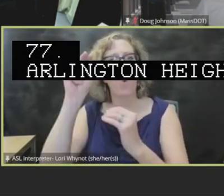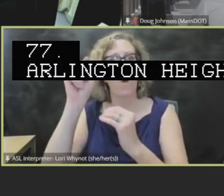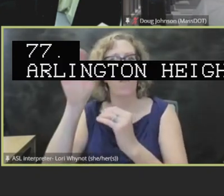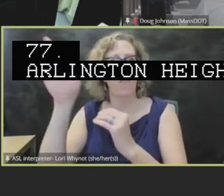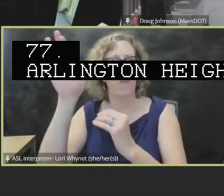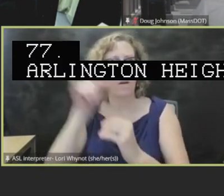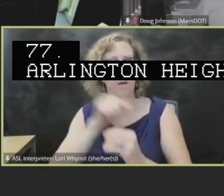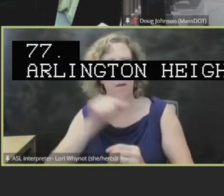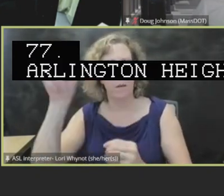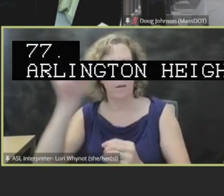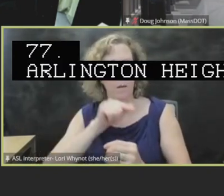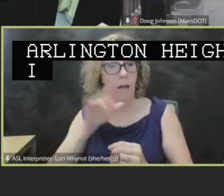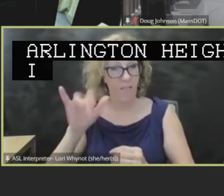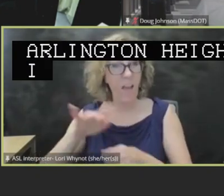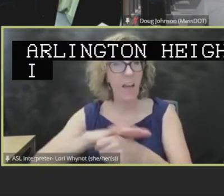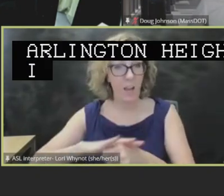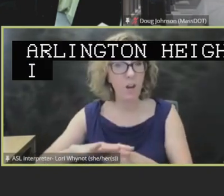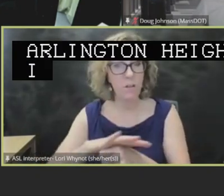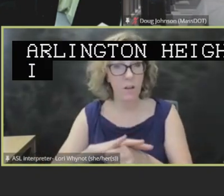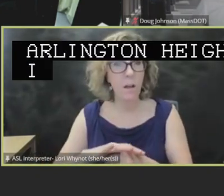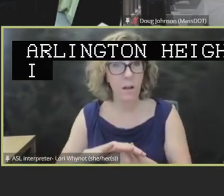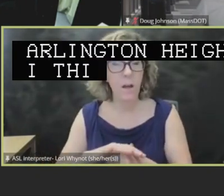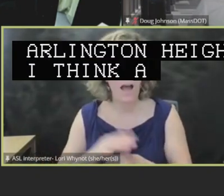And I know that area is,